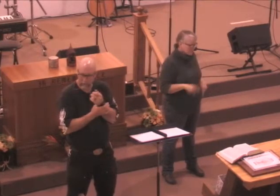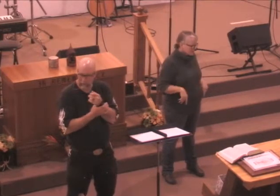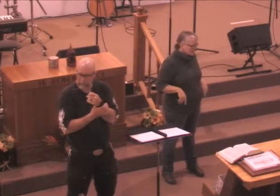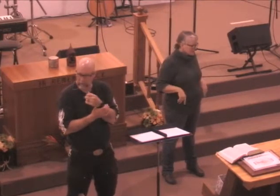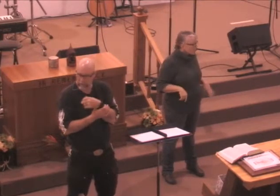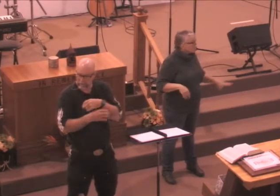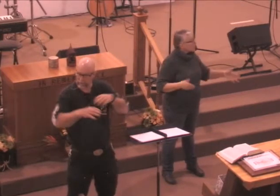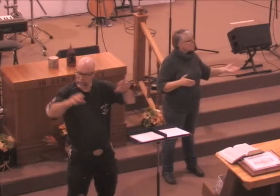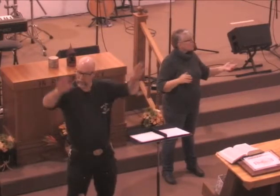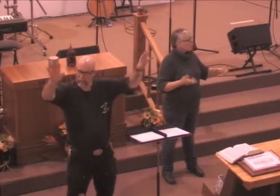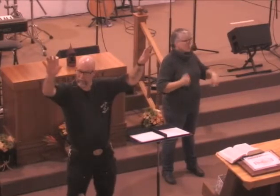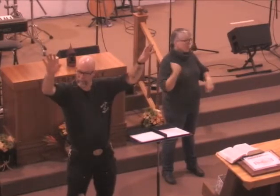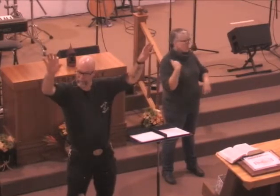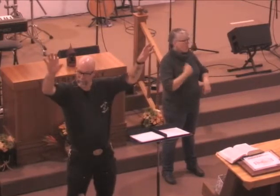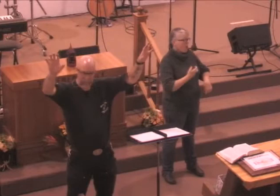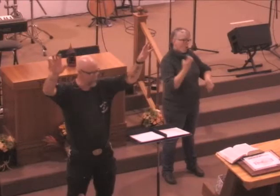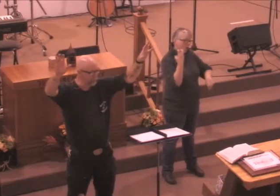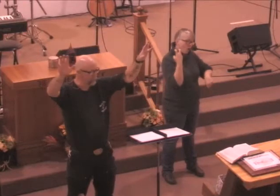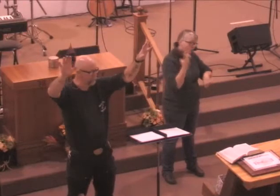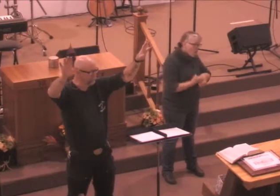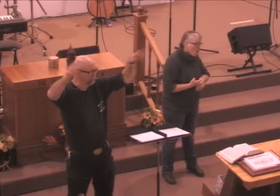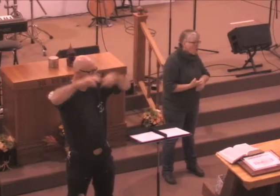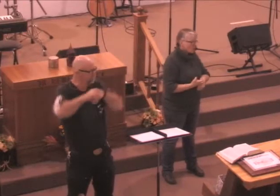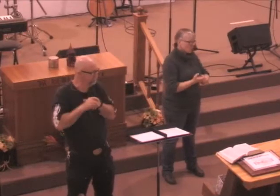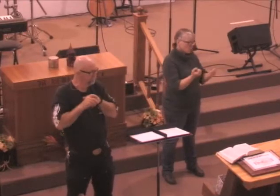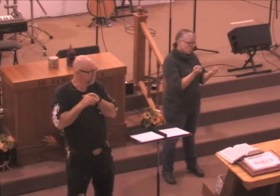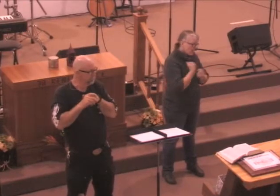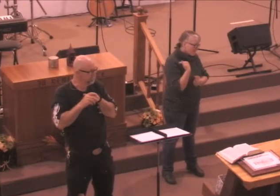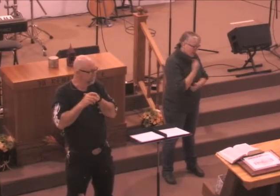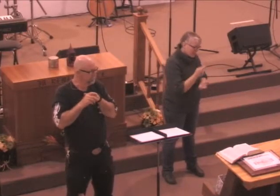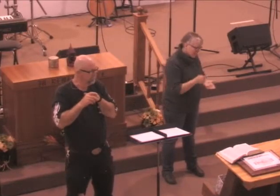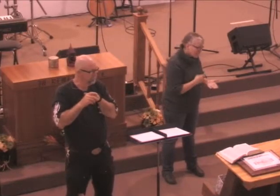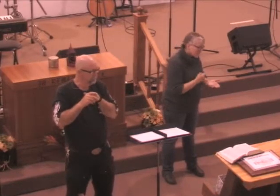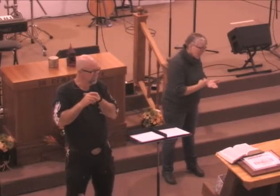And we are tough to love sometimes.